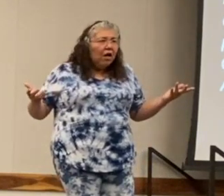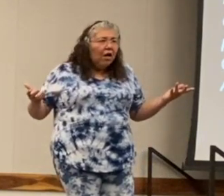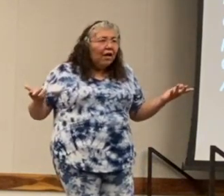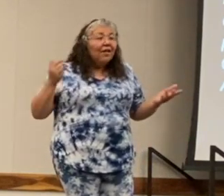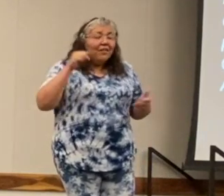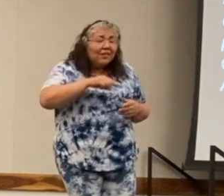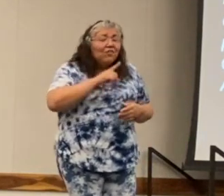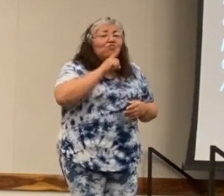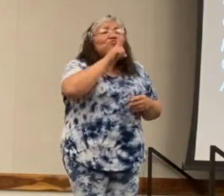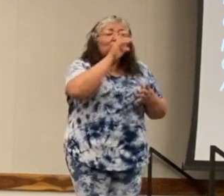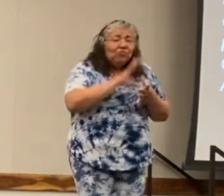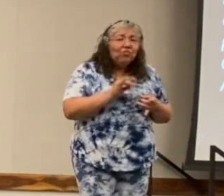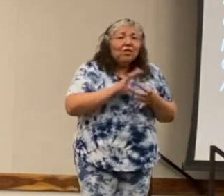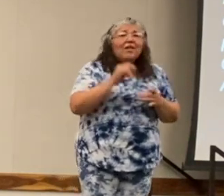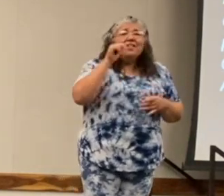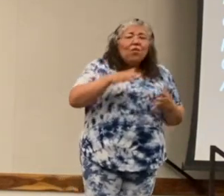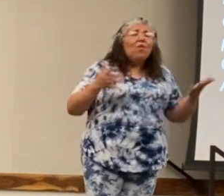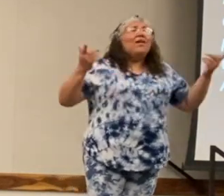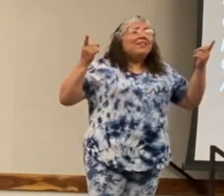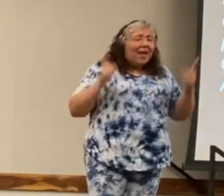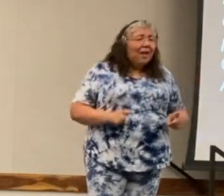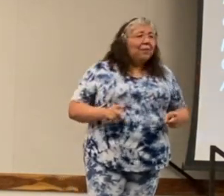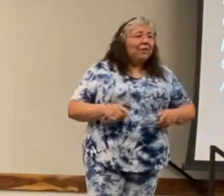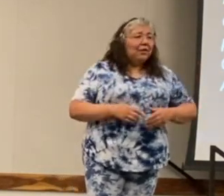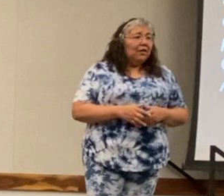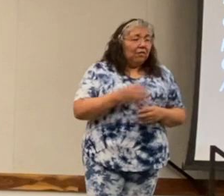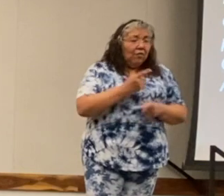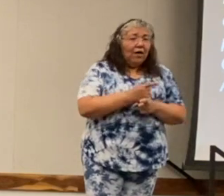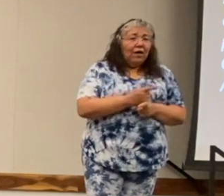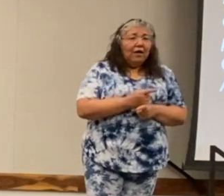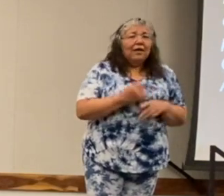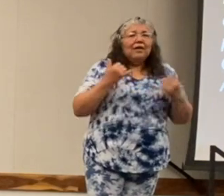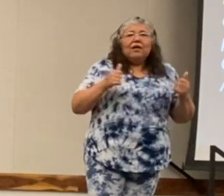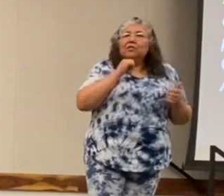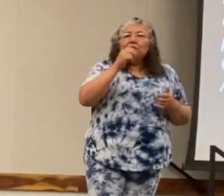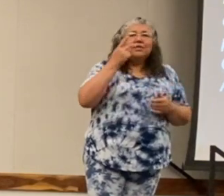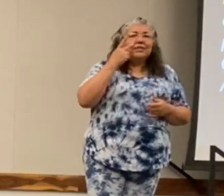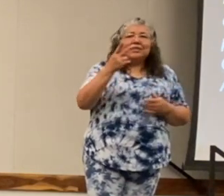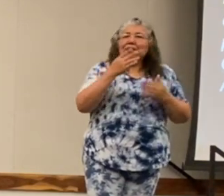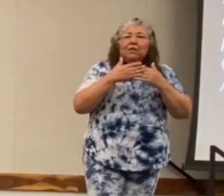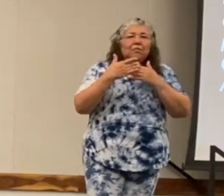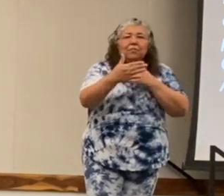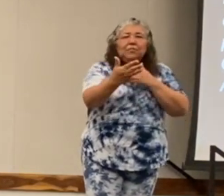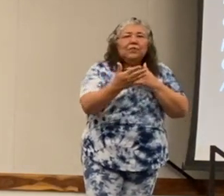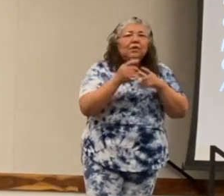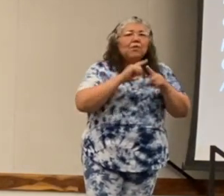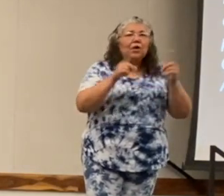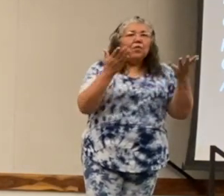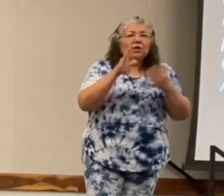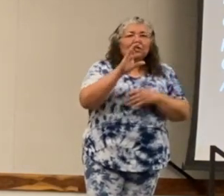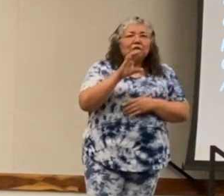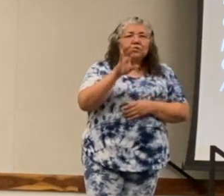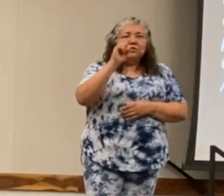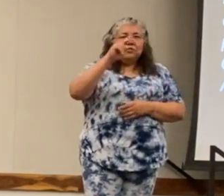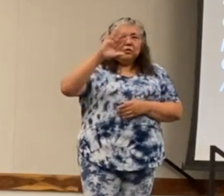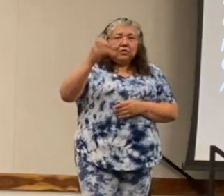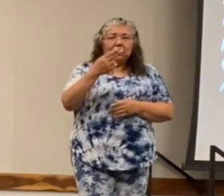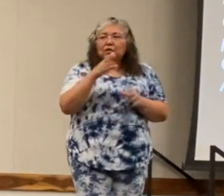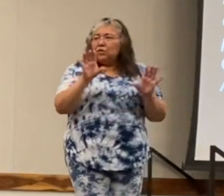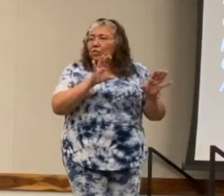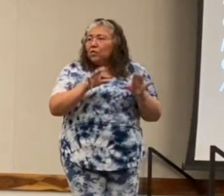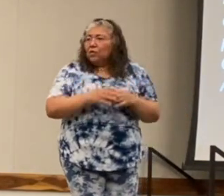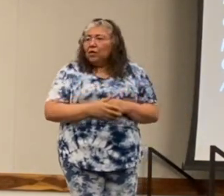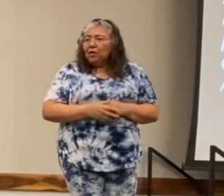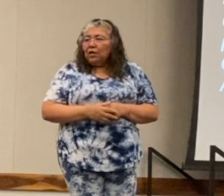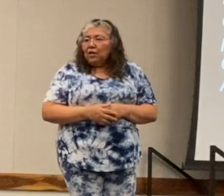is true story. This is what's happening. Right? So they don't see him any longer. But what does the eunuch do? He went on